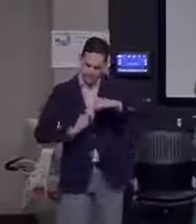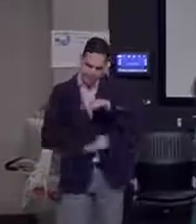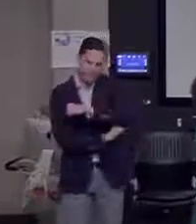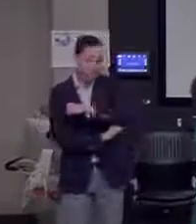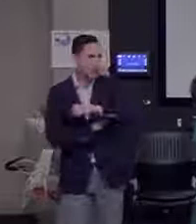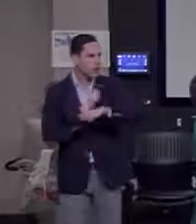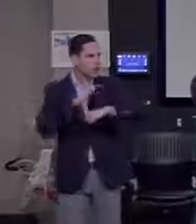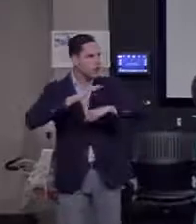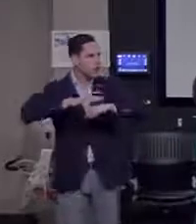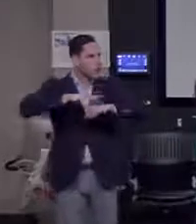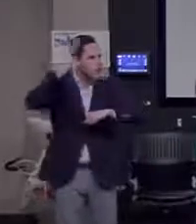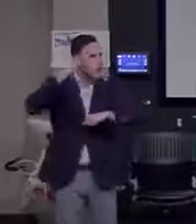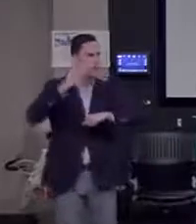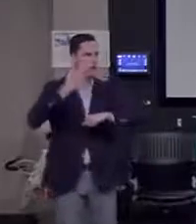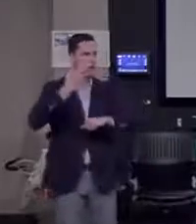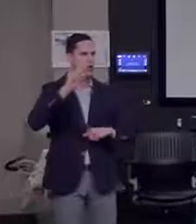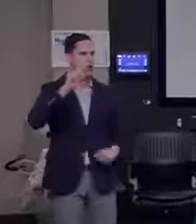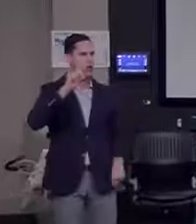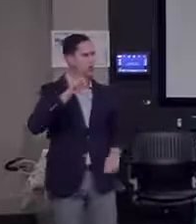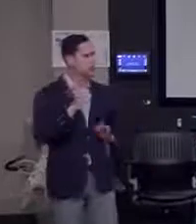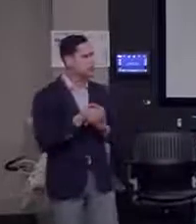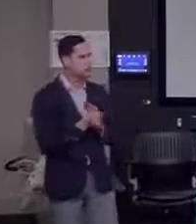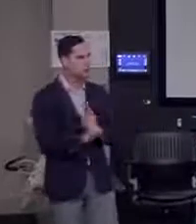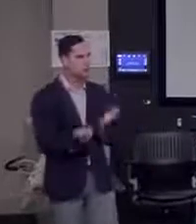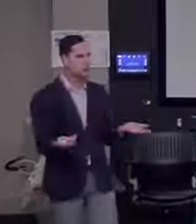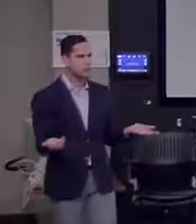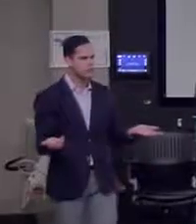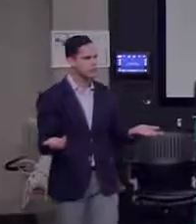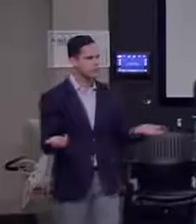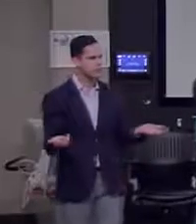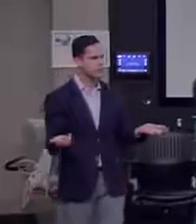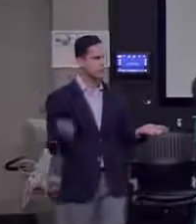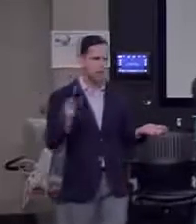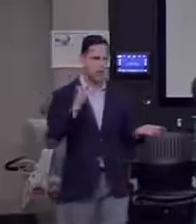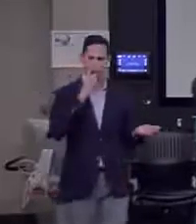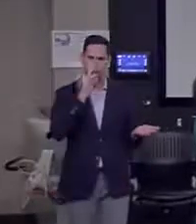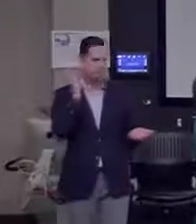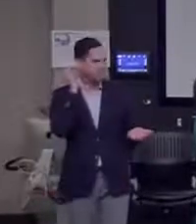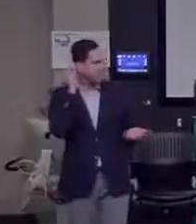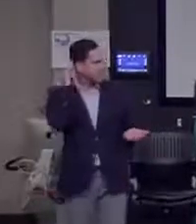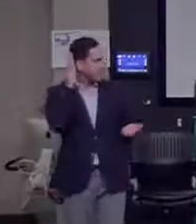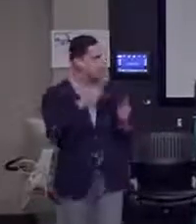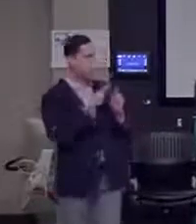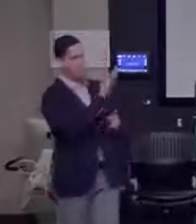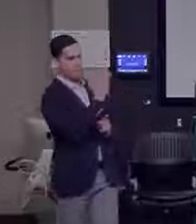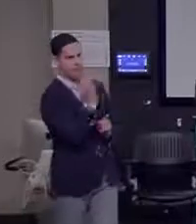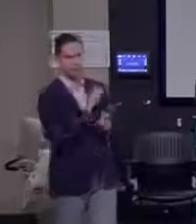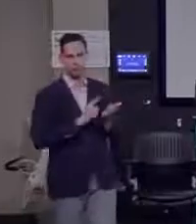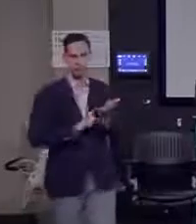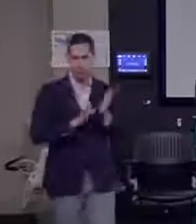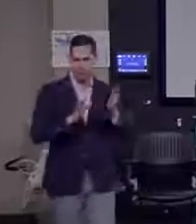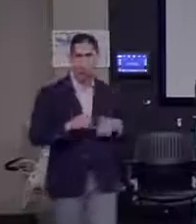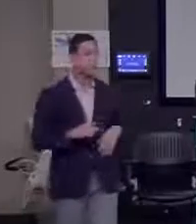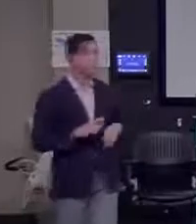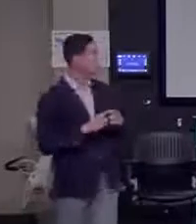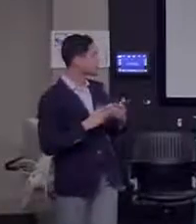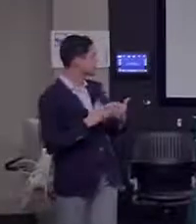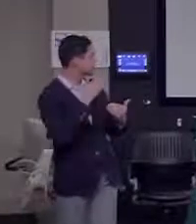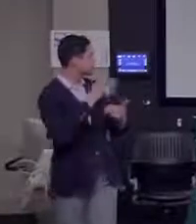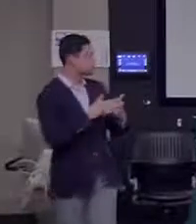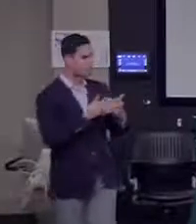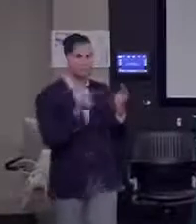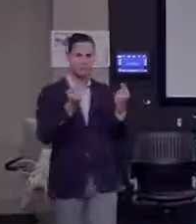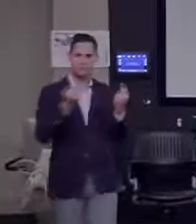skills. And I think that's one of the lessons that comes out of this. But let us tell you what we did to really try